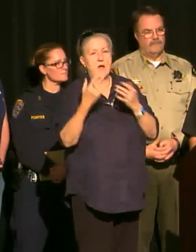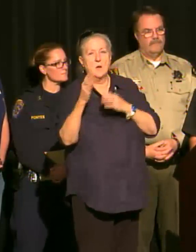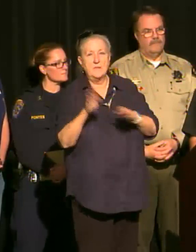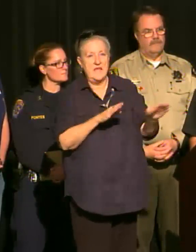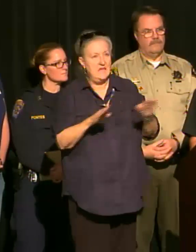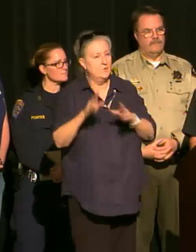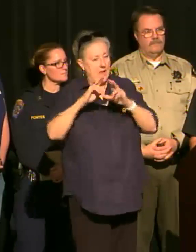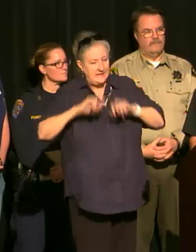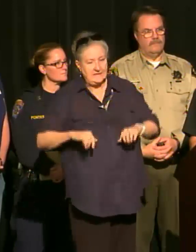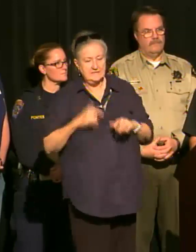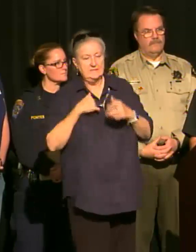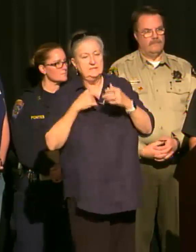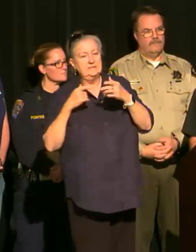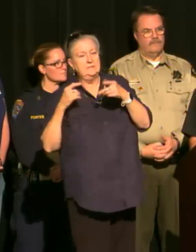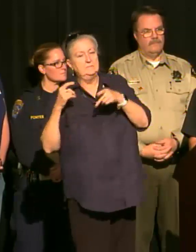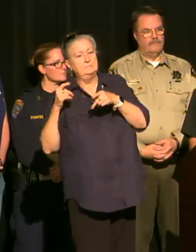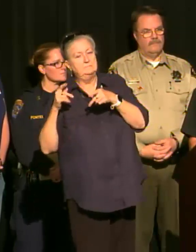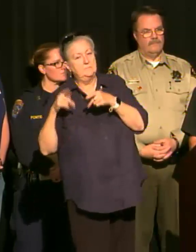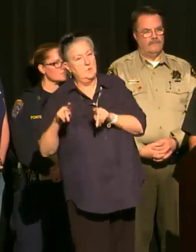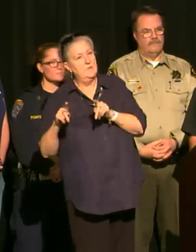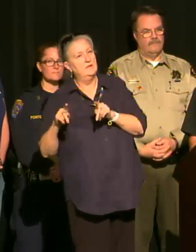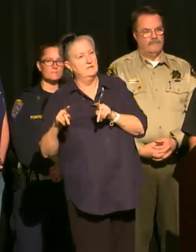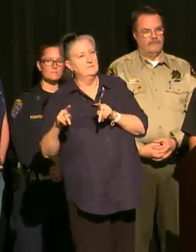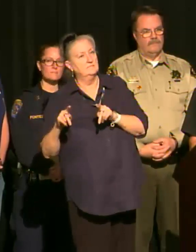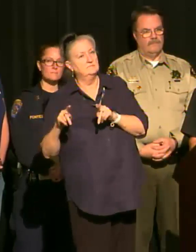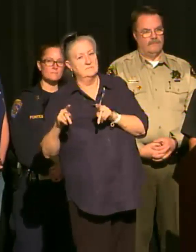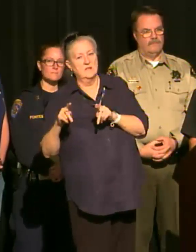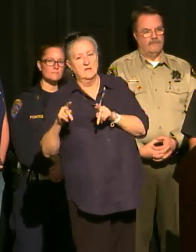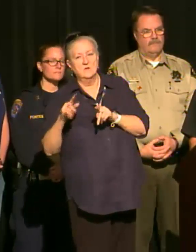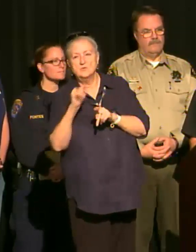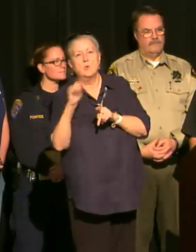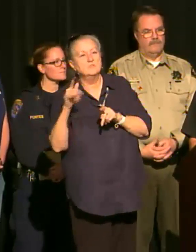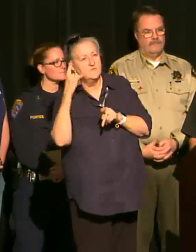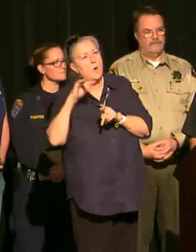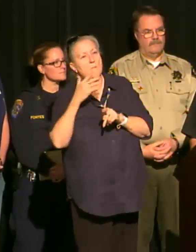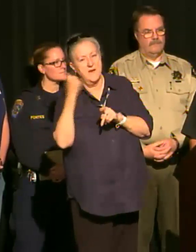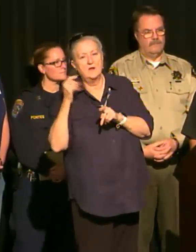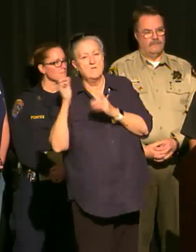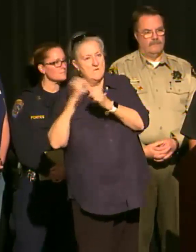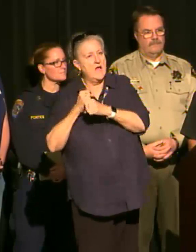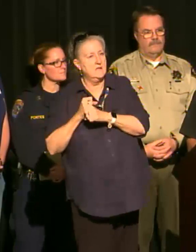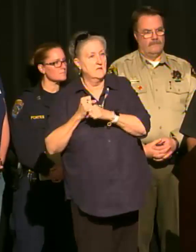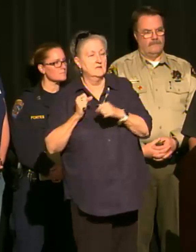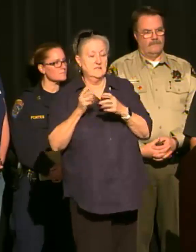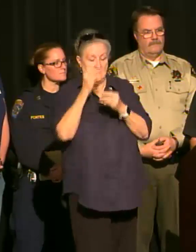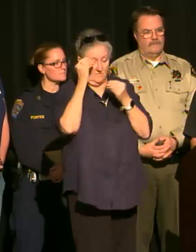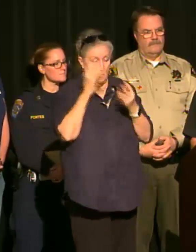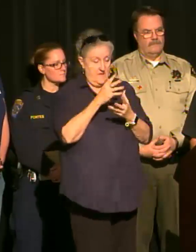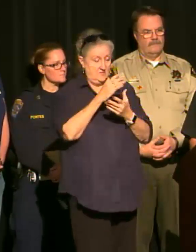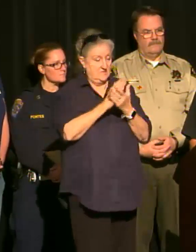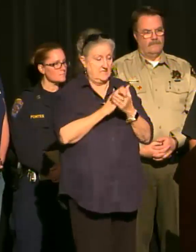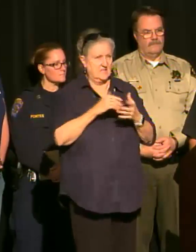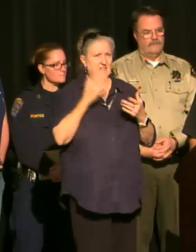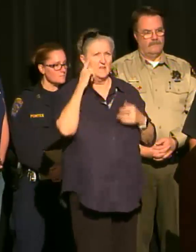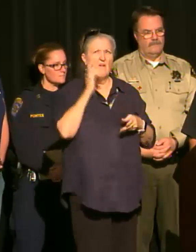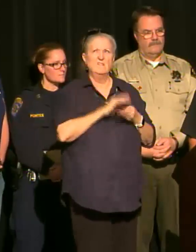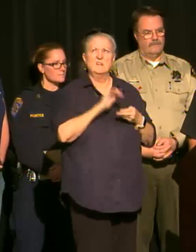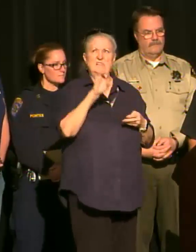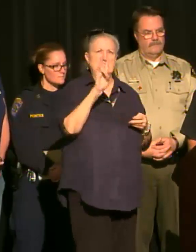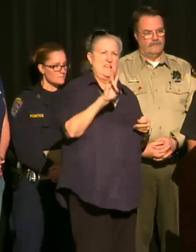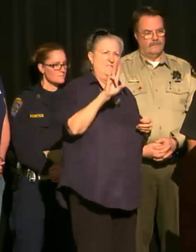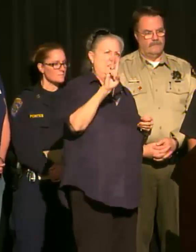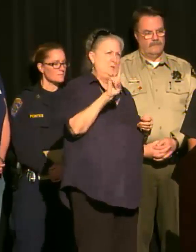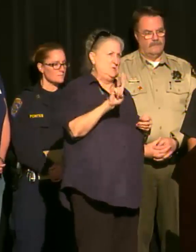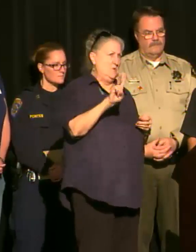that allows tools for our folks to better fight the fire, the whole information section. I think we have 72